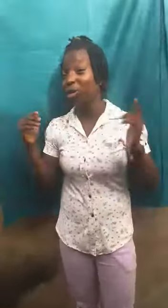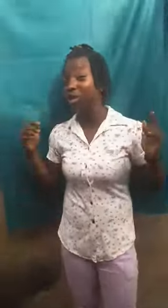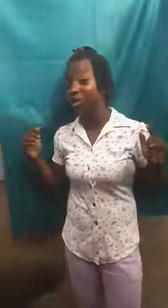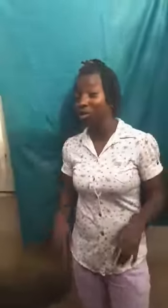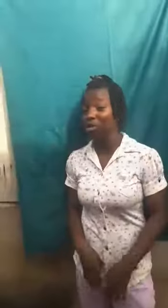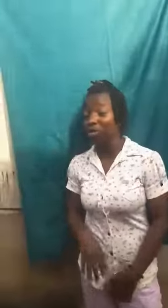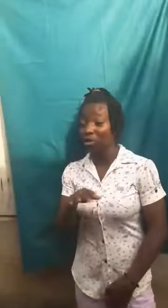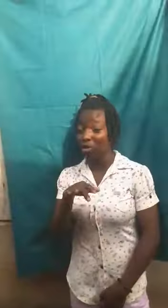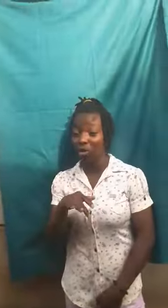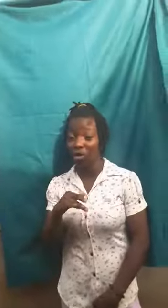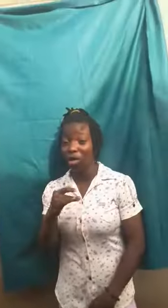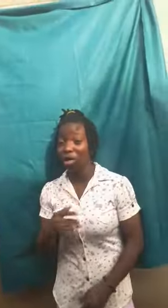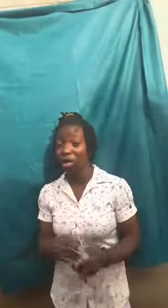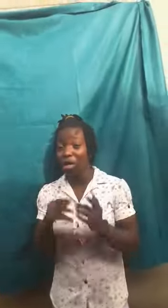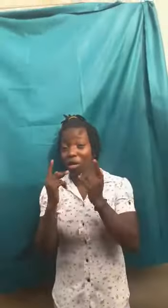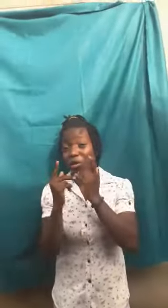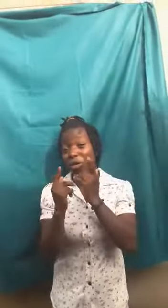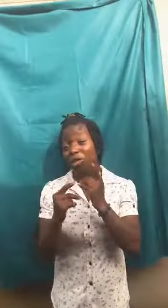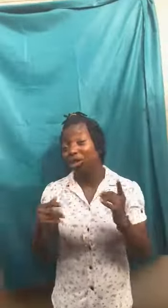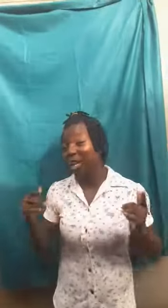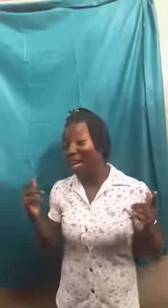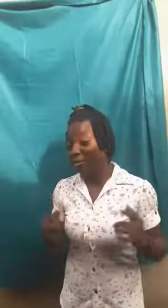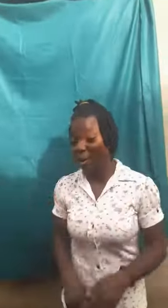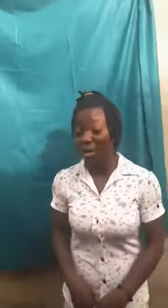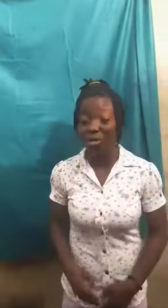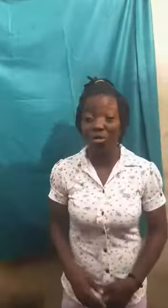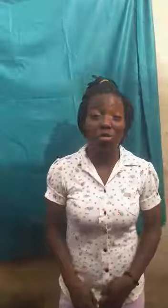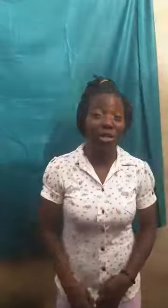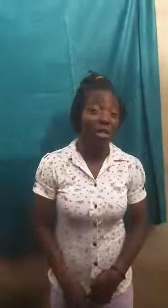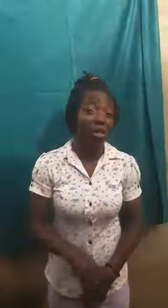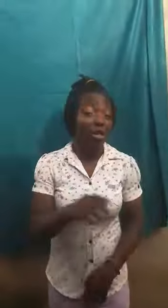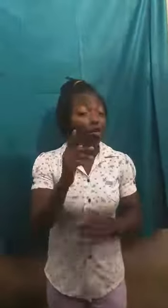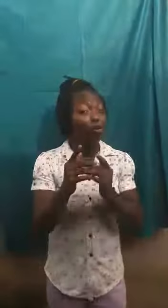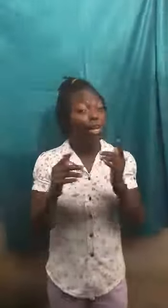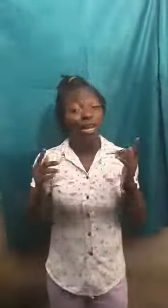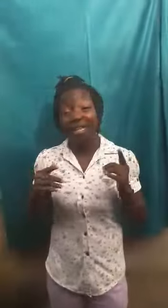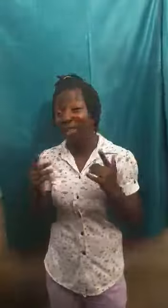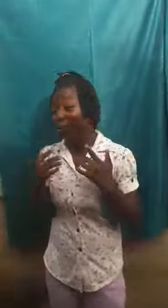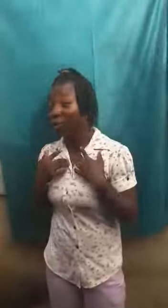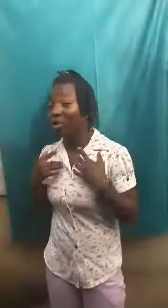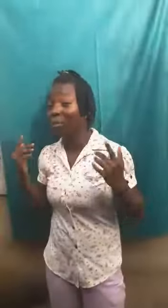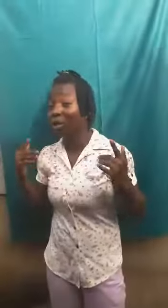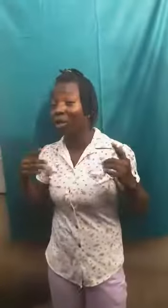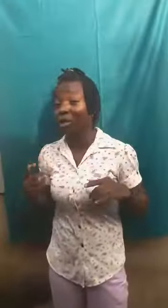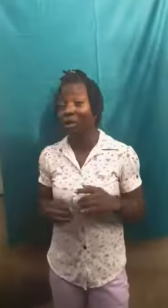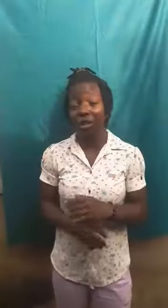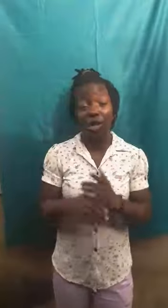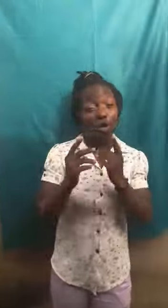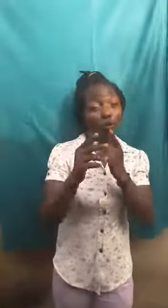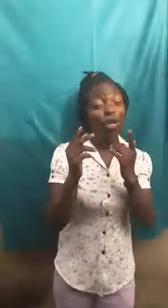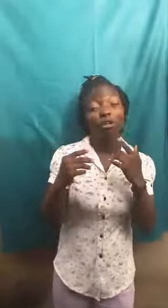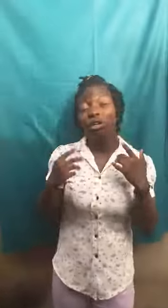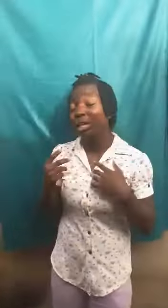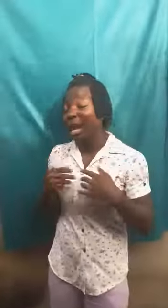weak. It's okay. It's eat your life for your lonely. No energy for nobody. We know they